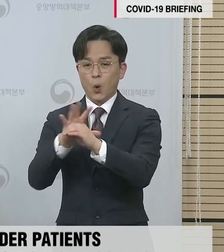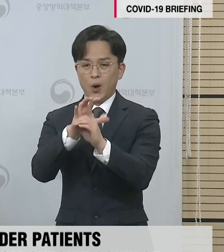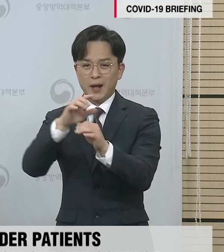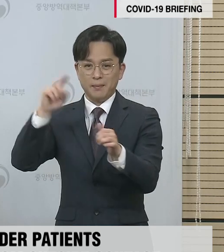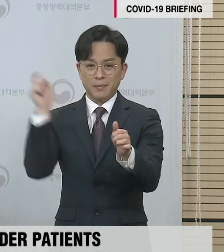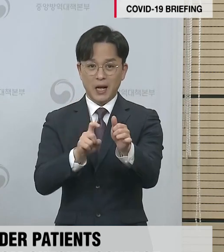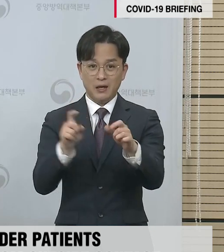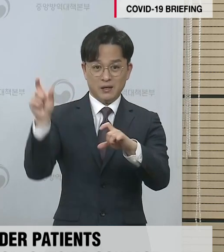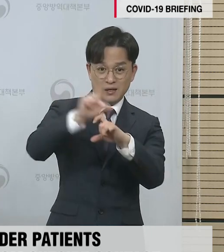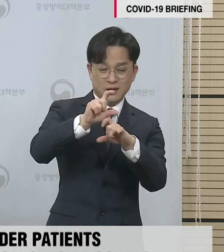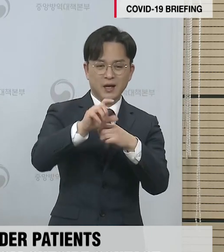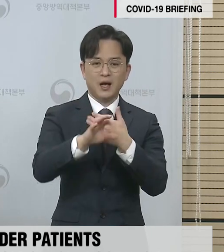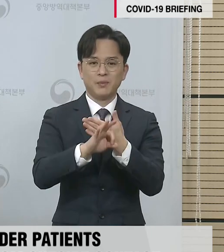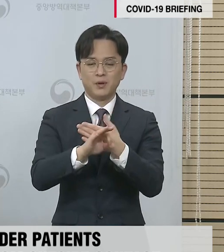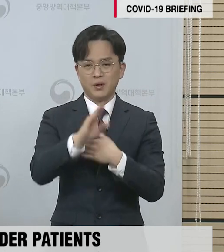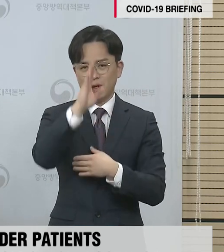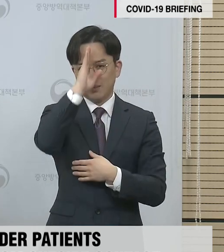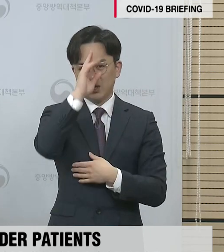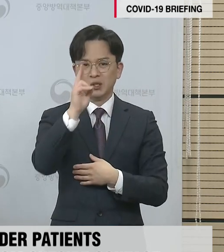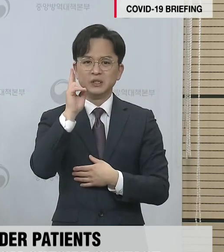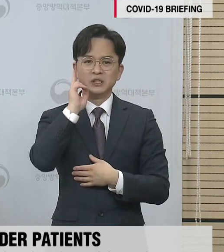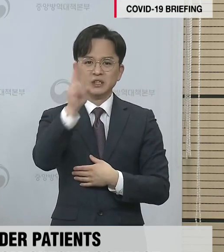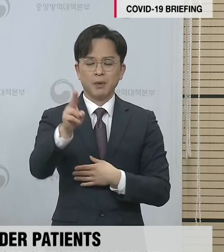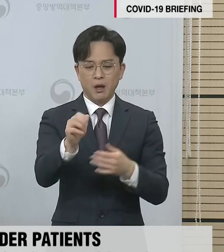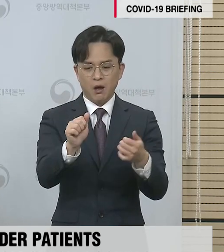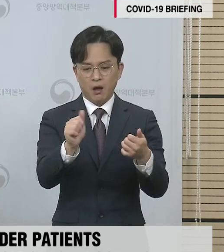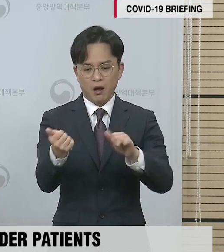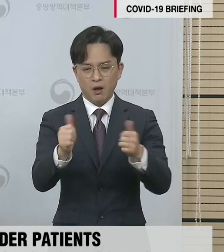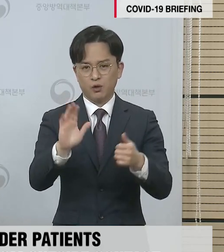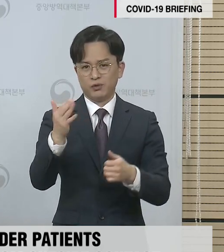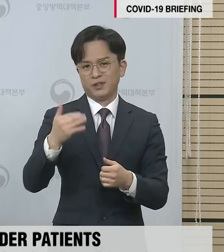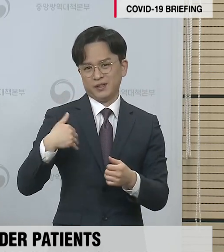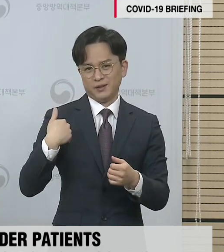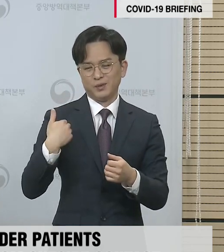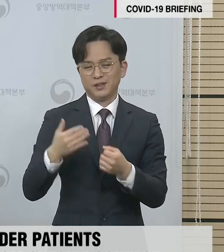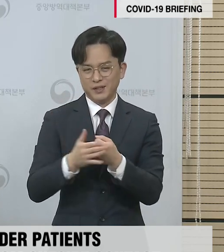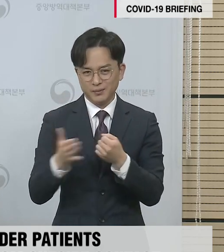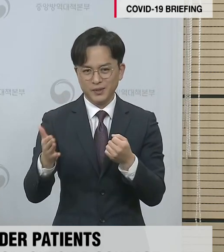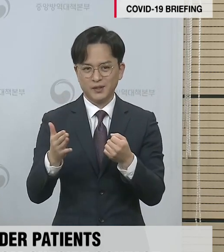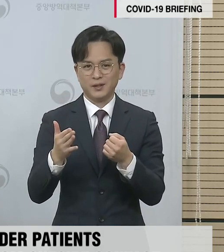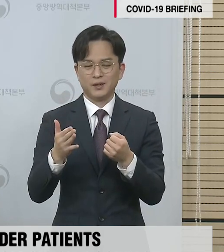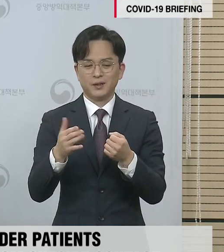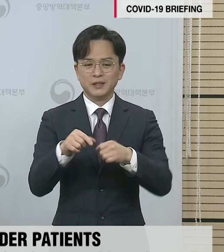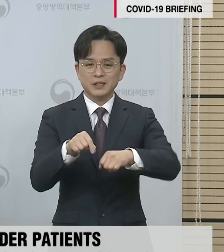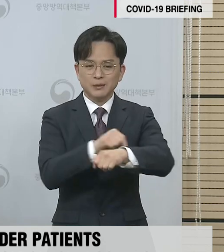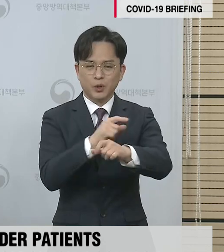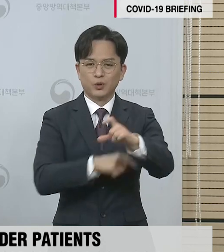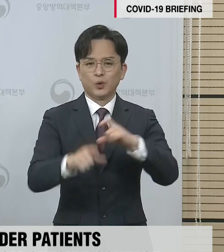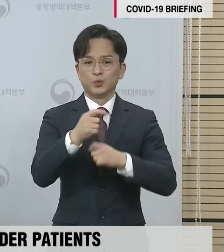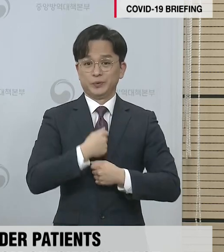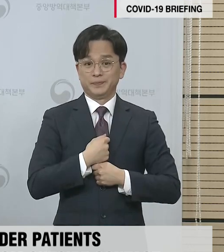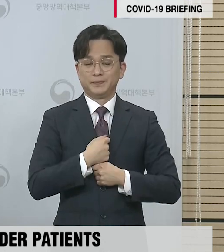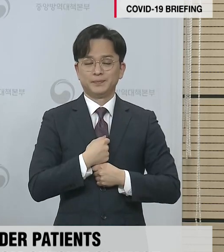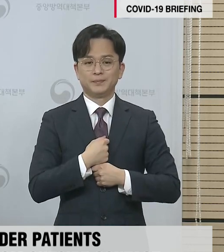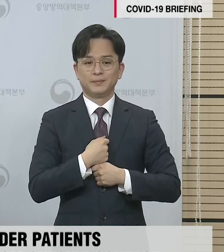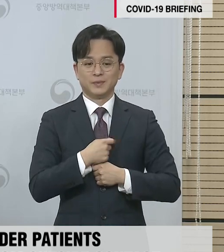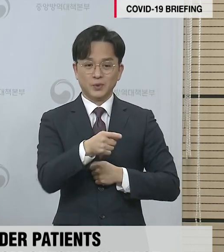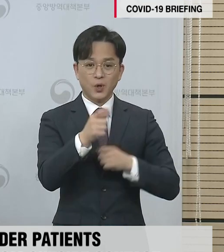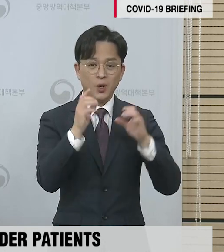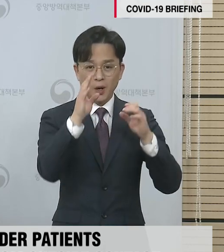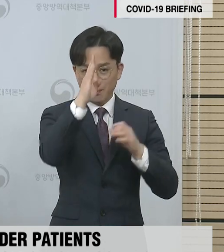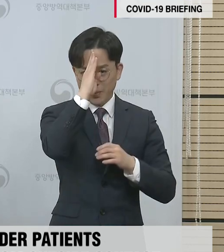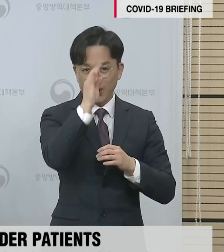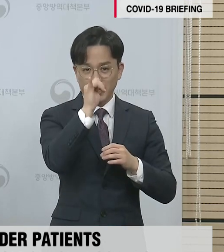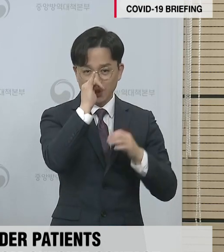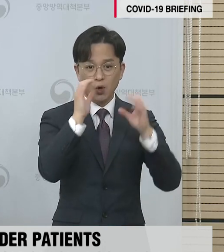if children with underlying illnesses contracts the virus, they have higher ratio of developing into